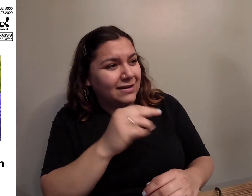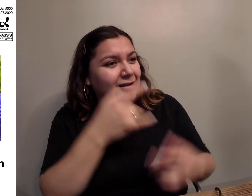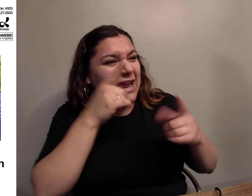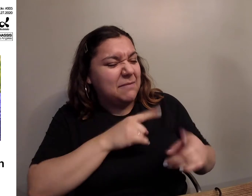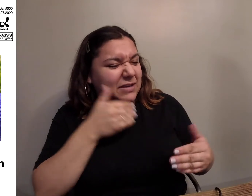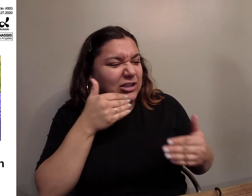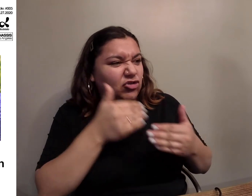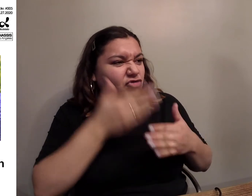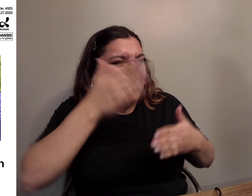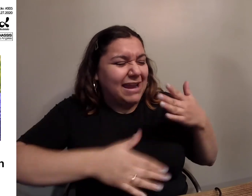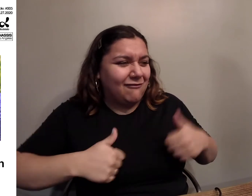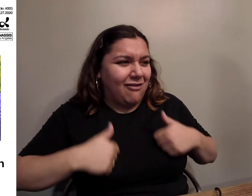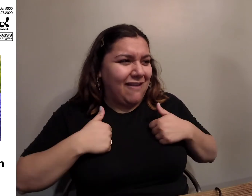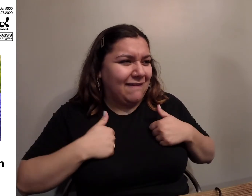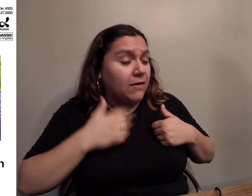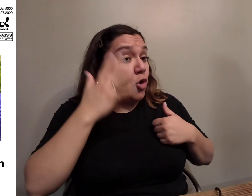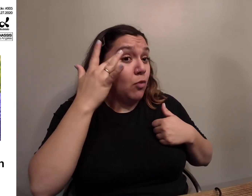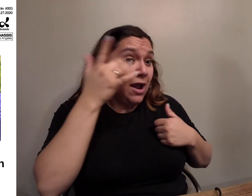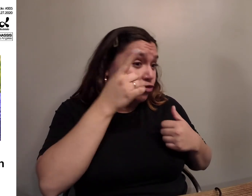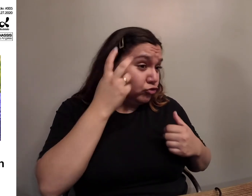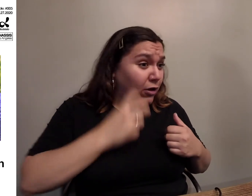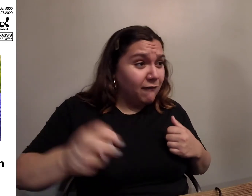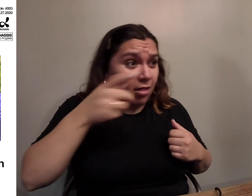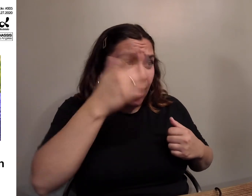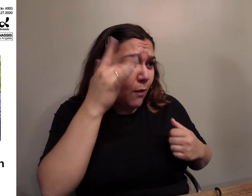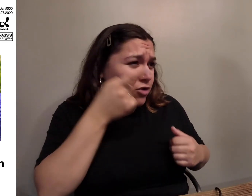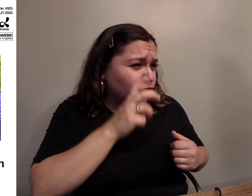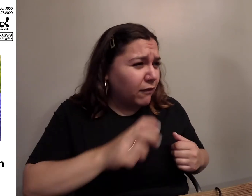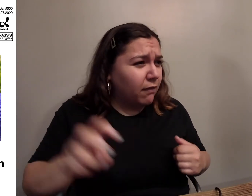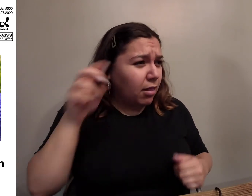Greene simply responded by saying,